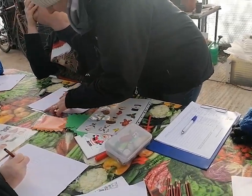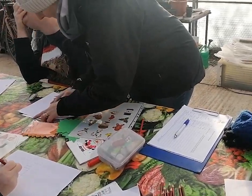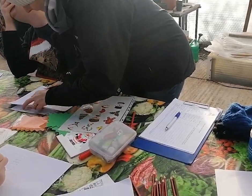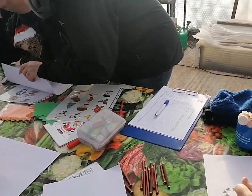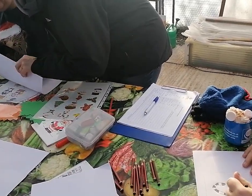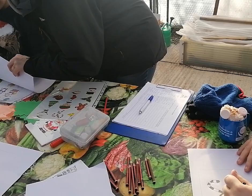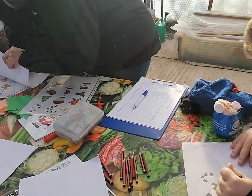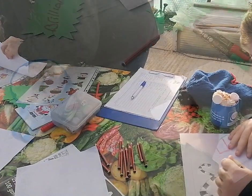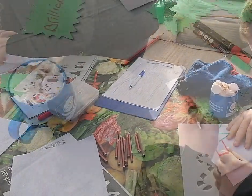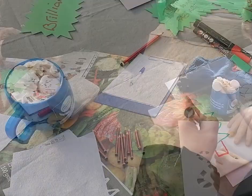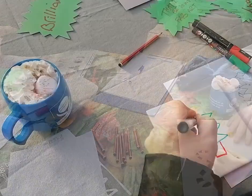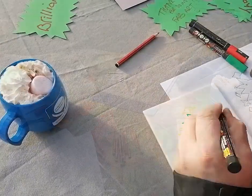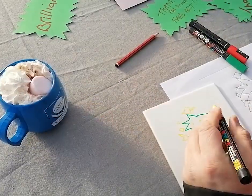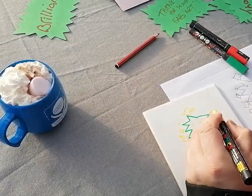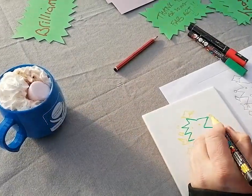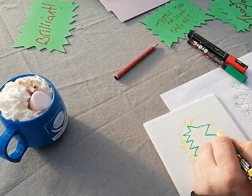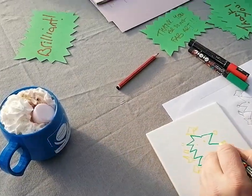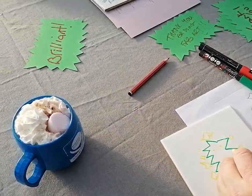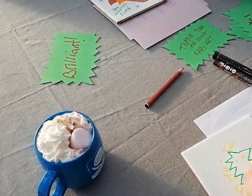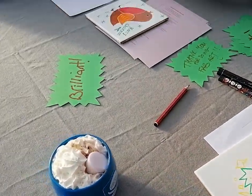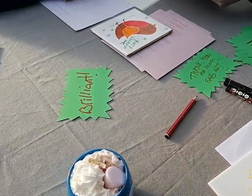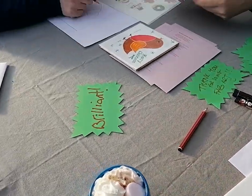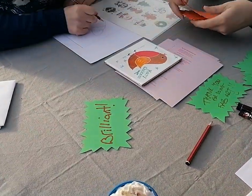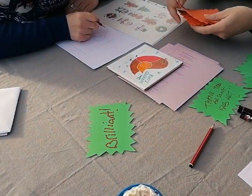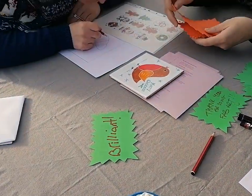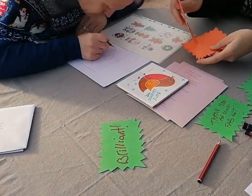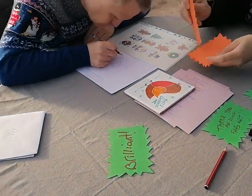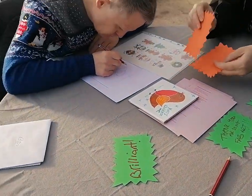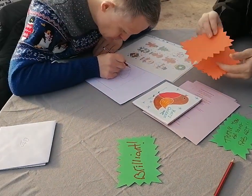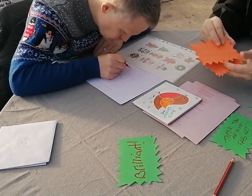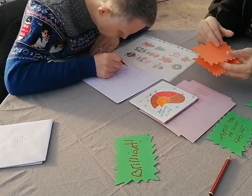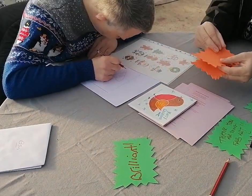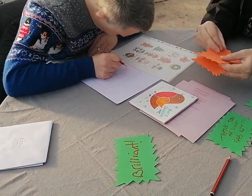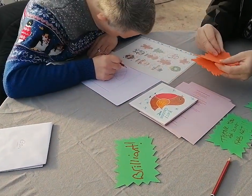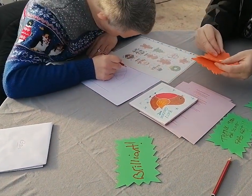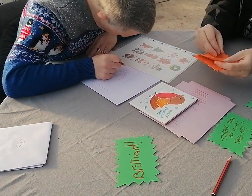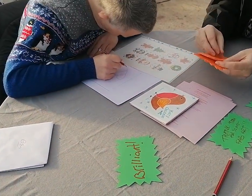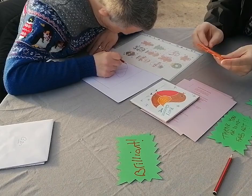Christmas art today, are we? They are. It's Tuesday. Started. 22 years, yeah.